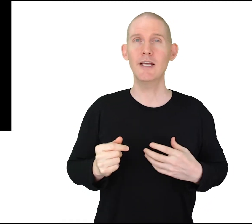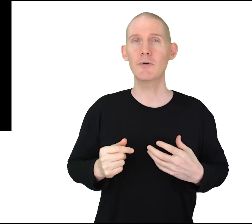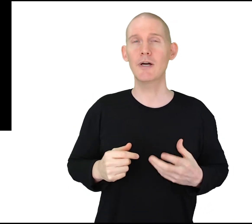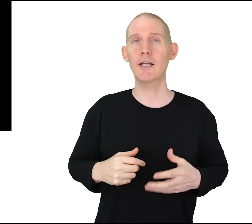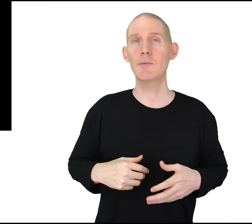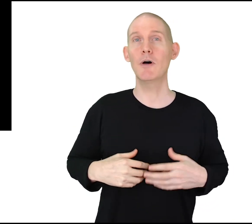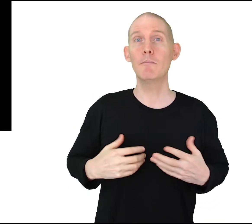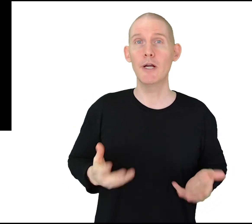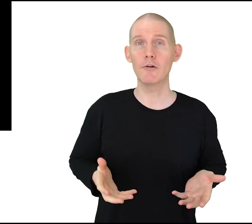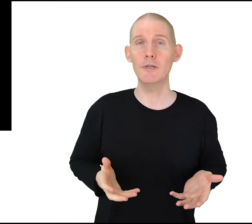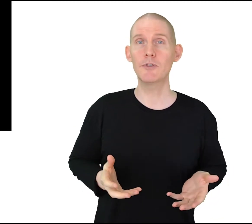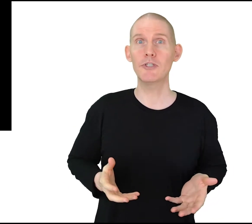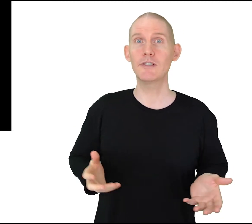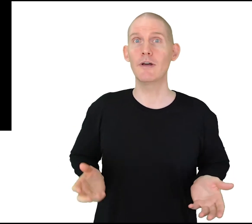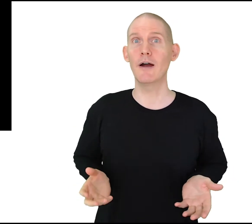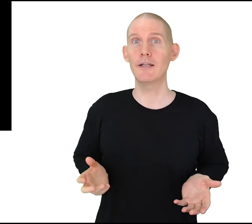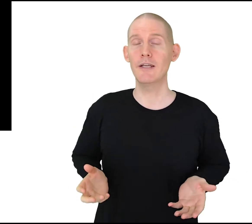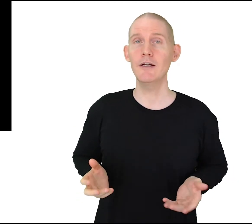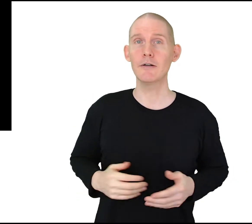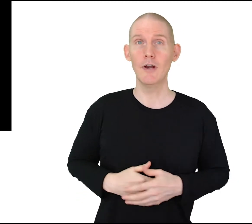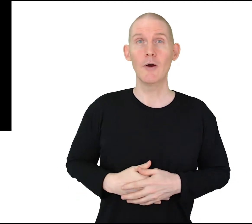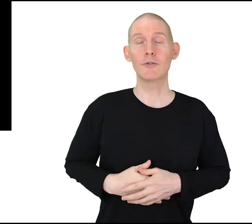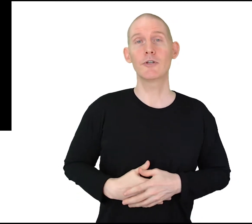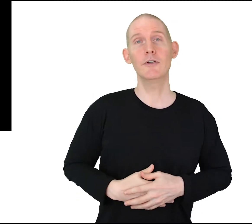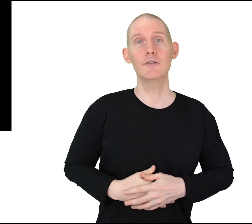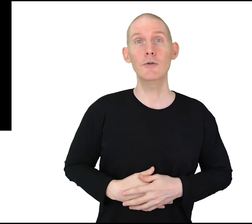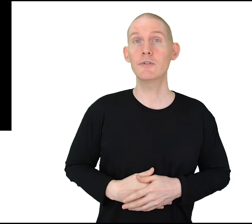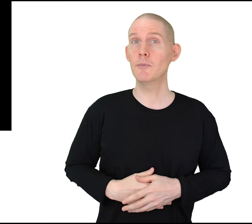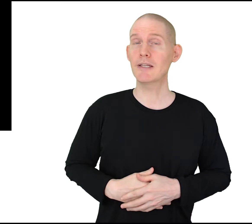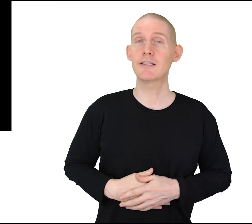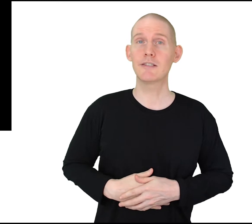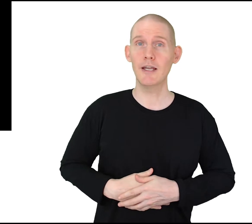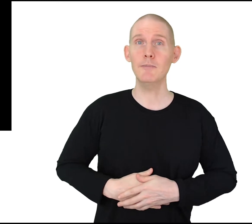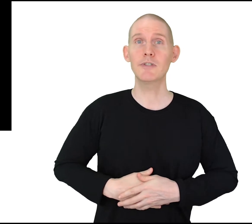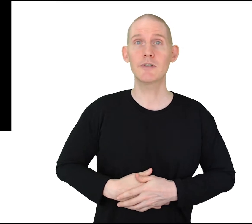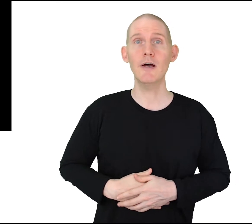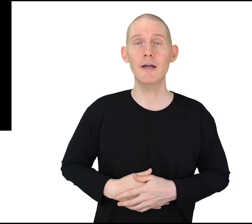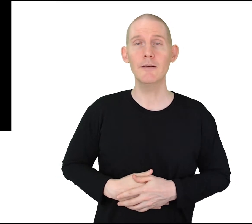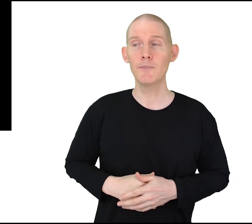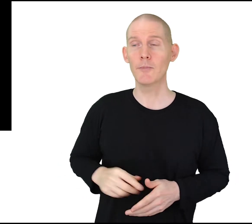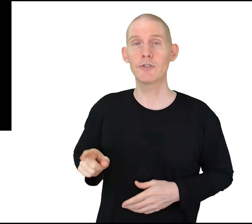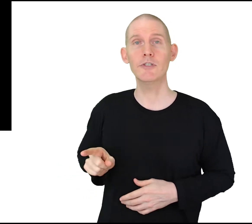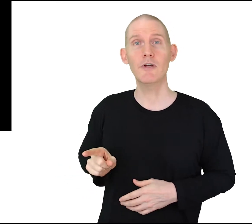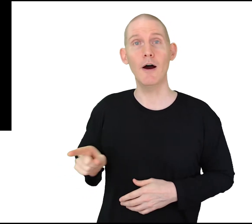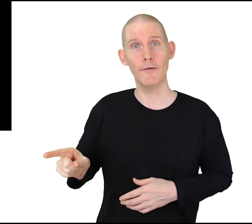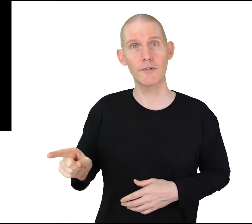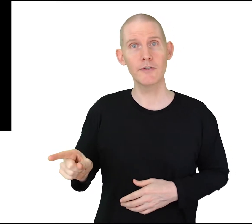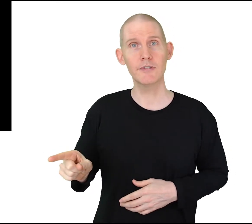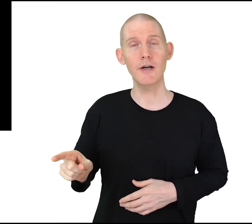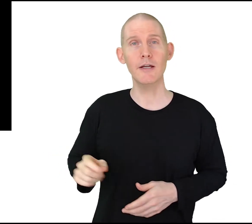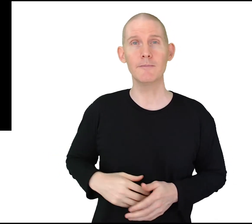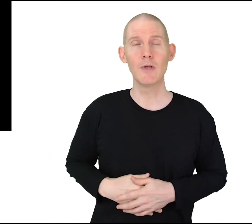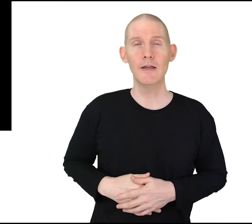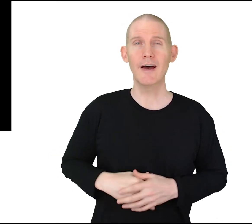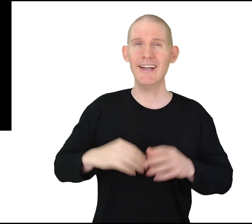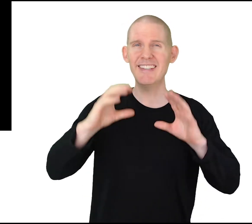talking about Mary, but she's not here. What you're going to do is make the same sign, but just off to the side. The idea,